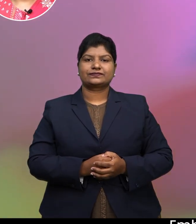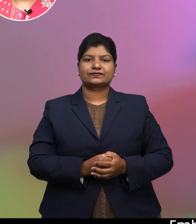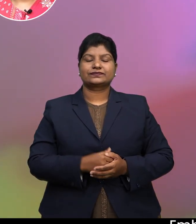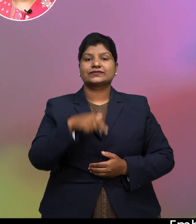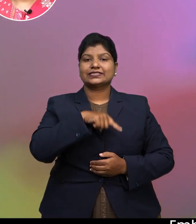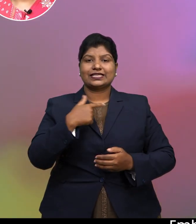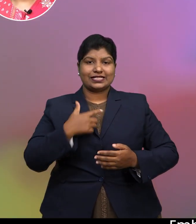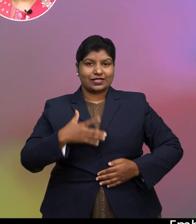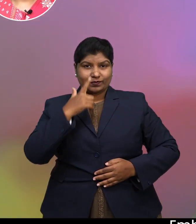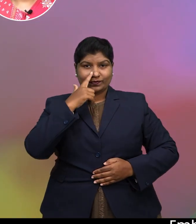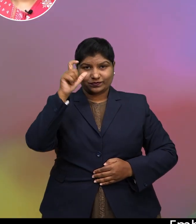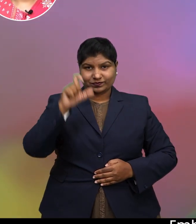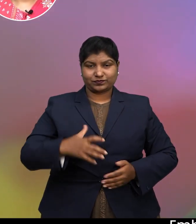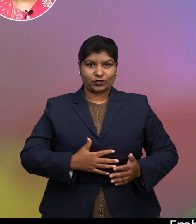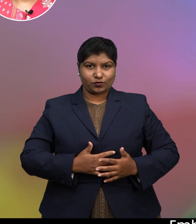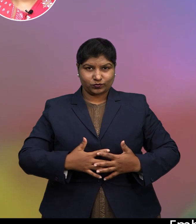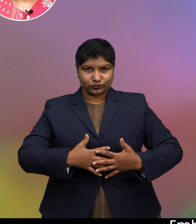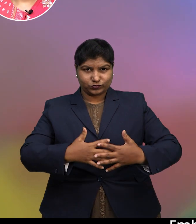embryonic development,